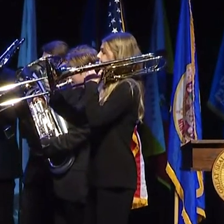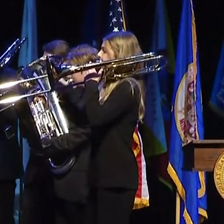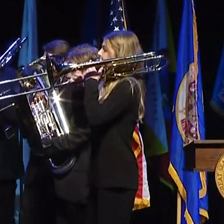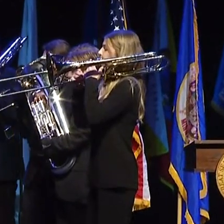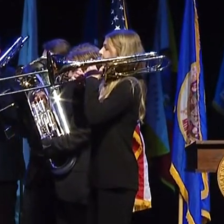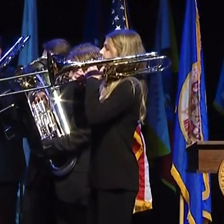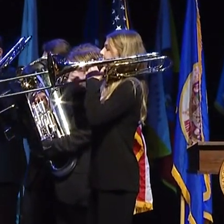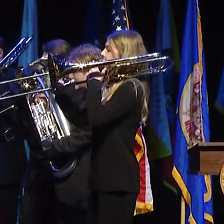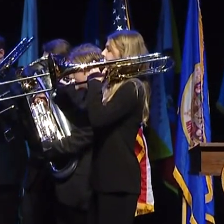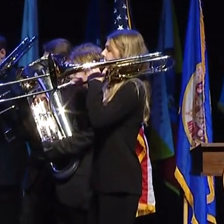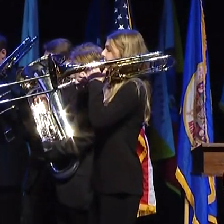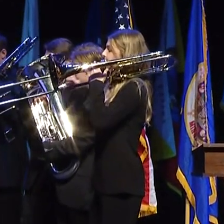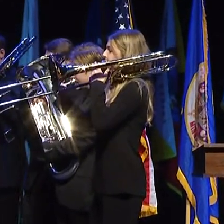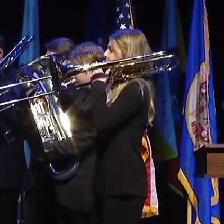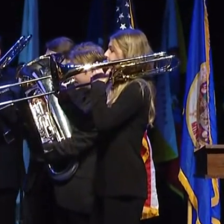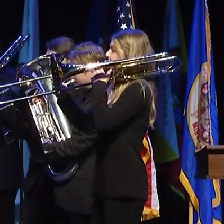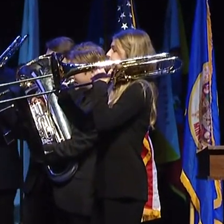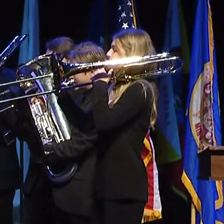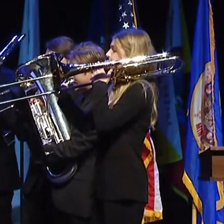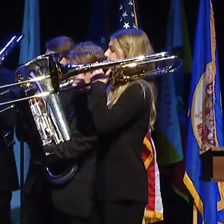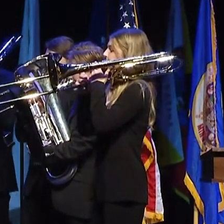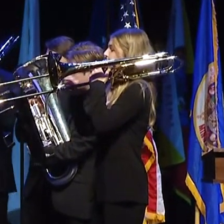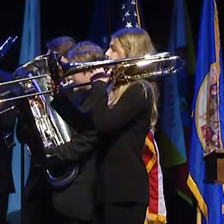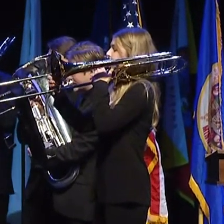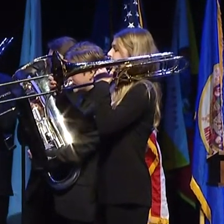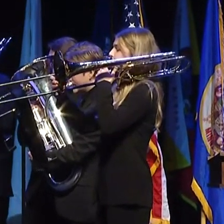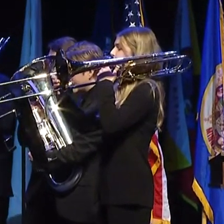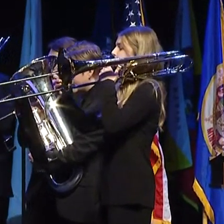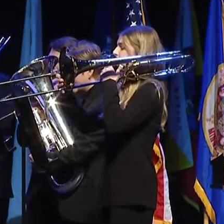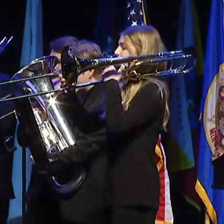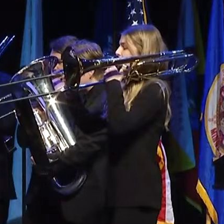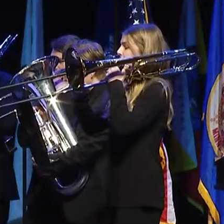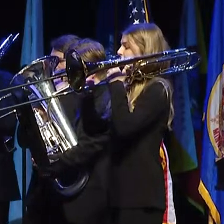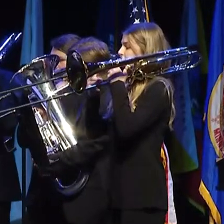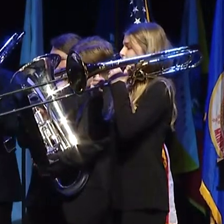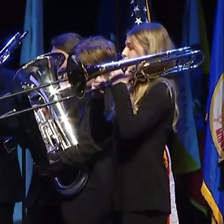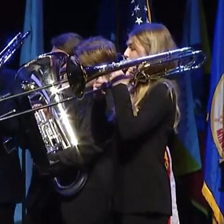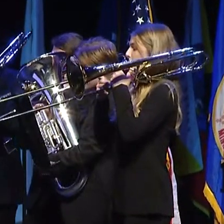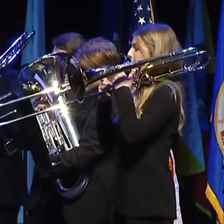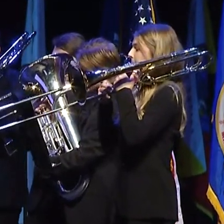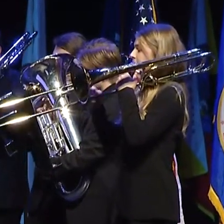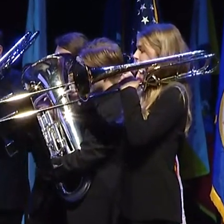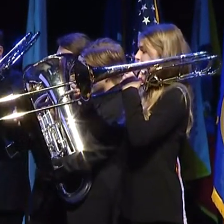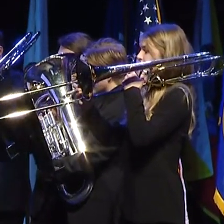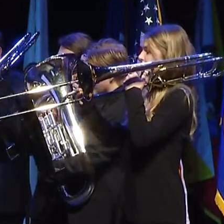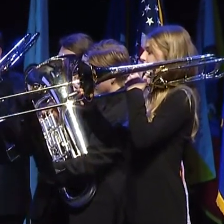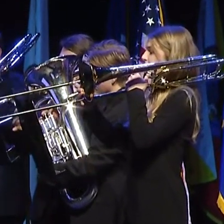Thank you.